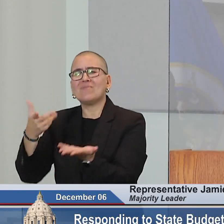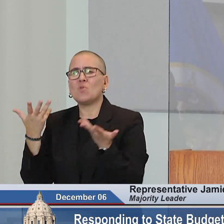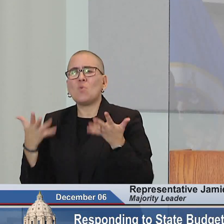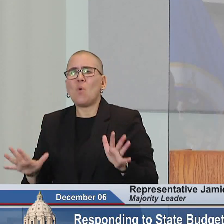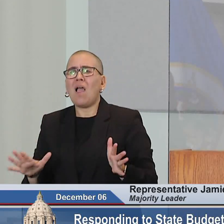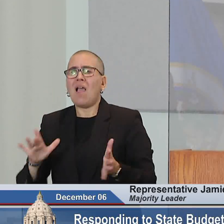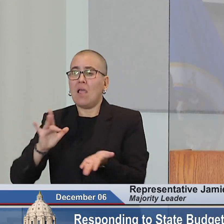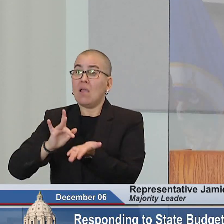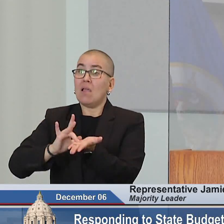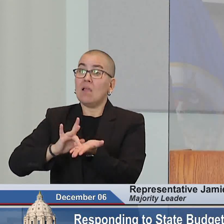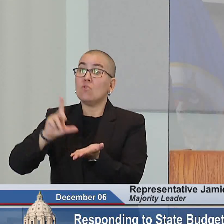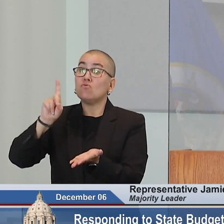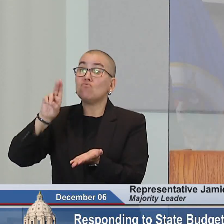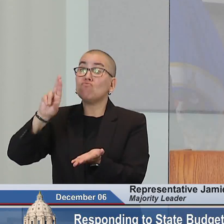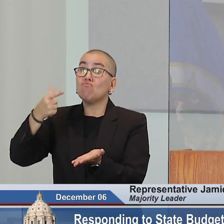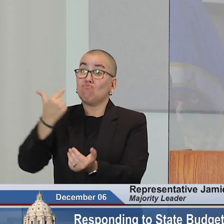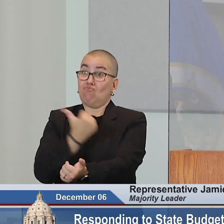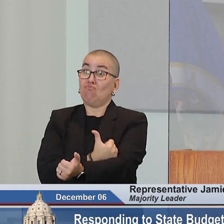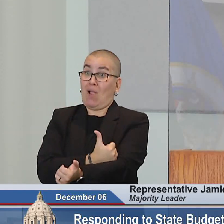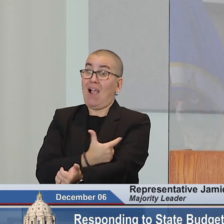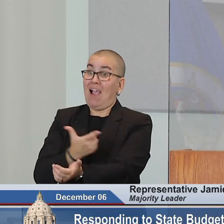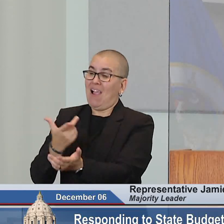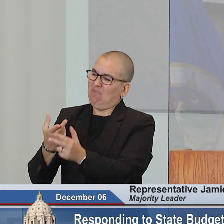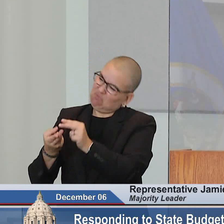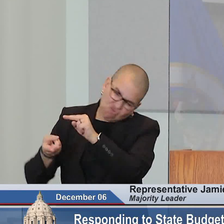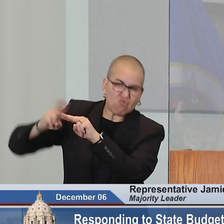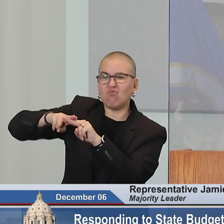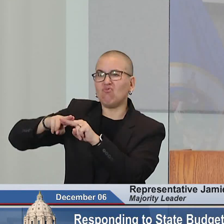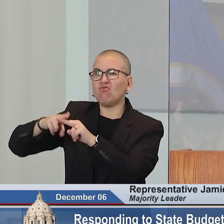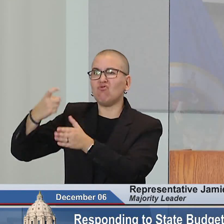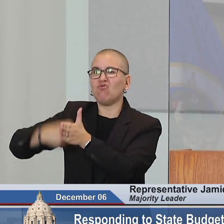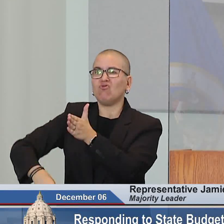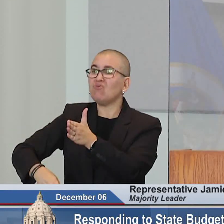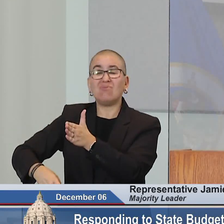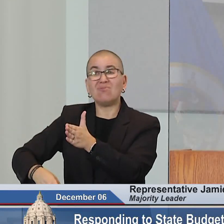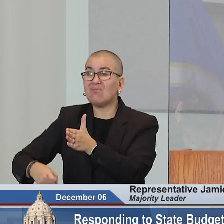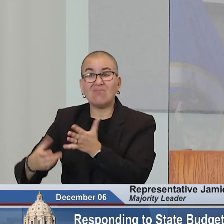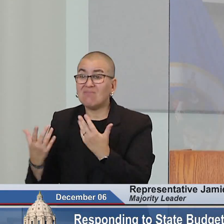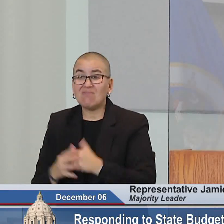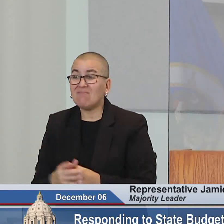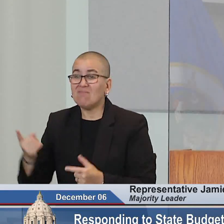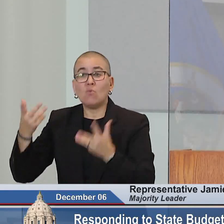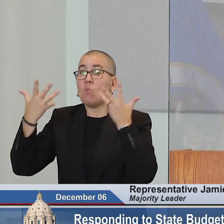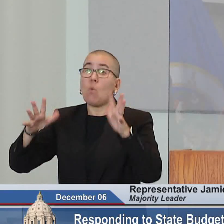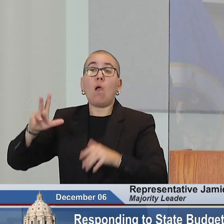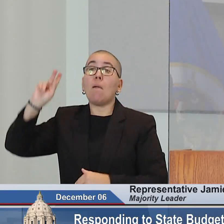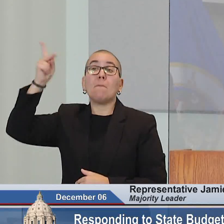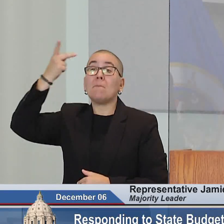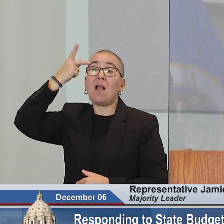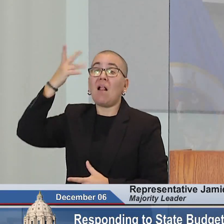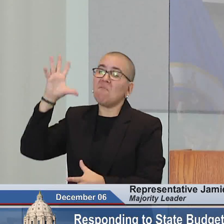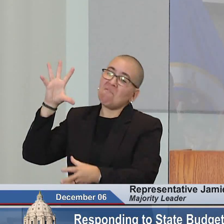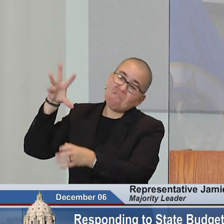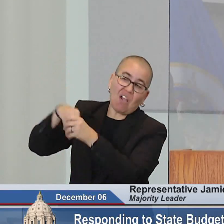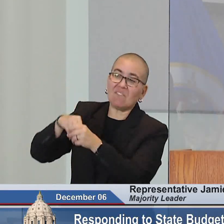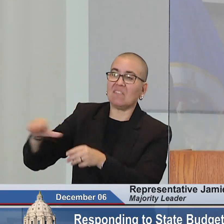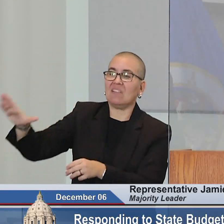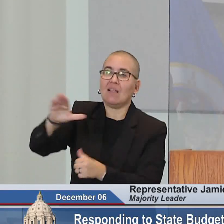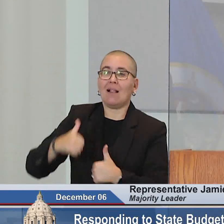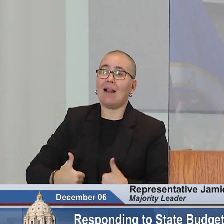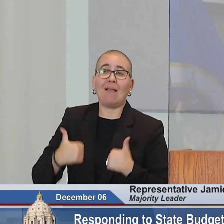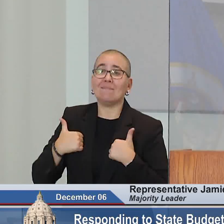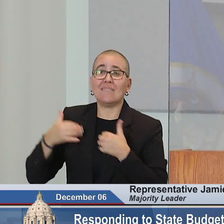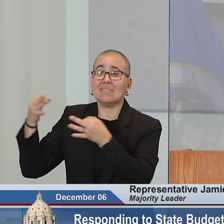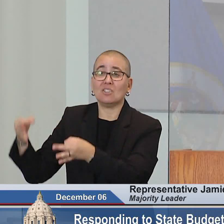Minnesotans don't think that politicians should interfere in their personal private decisions. Minnesotans have given us a tremendous privilege